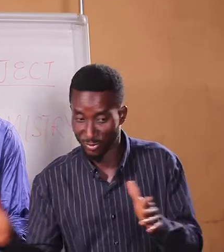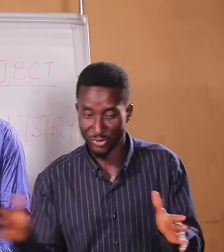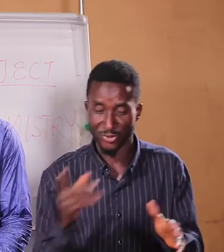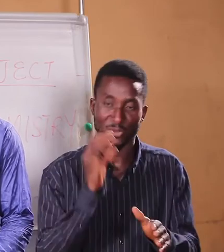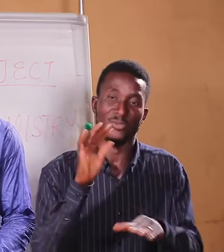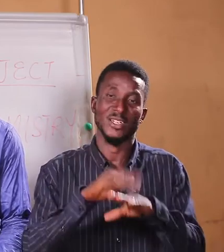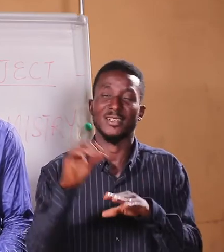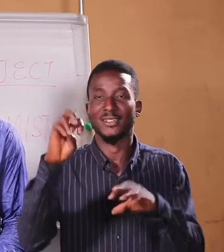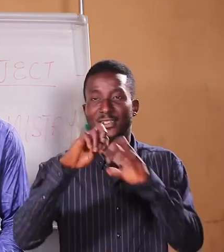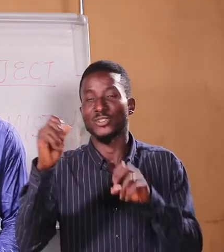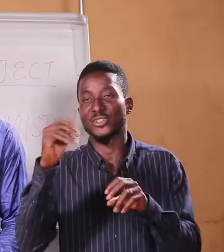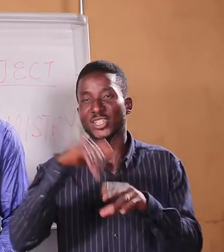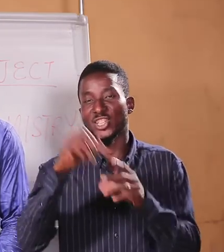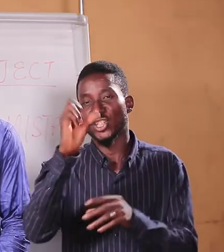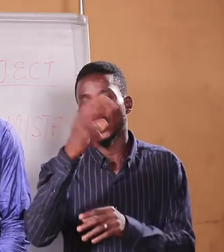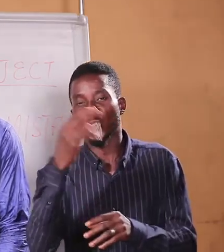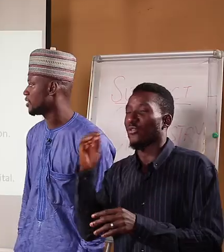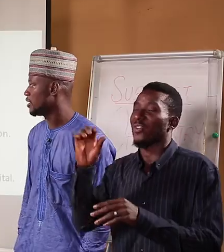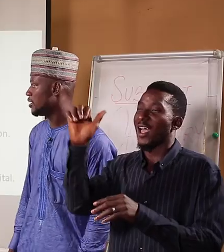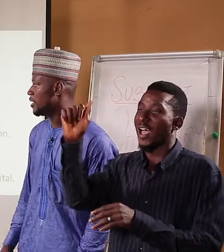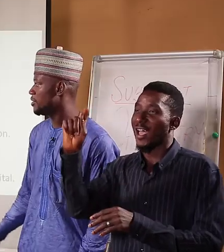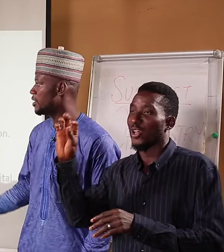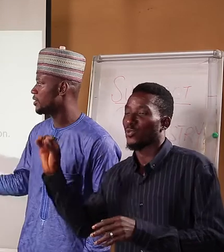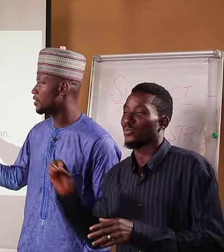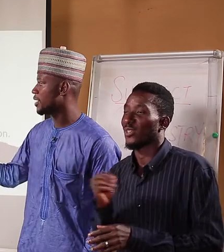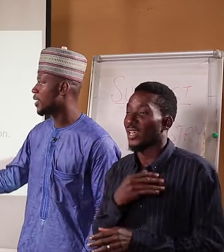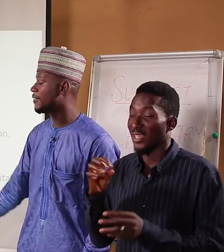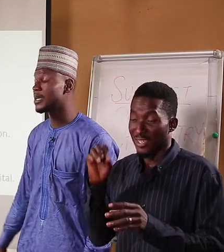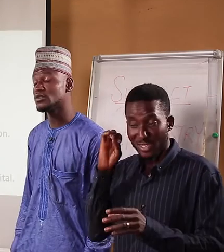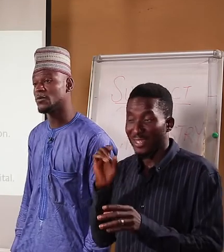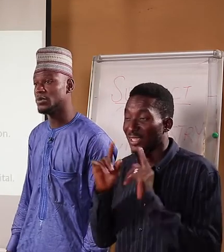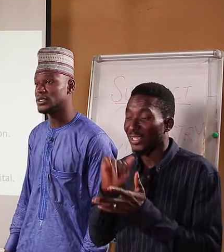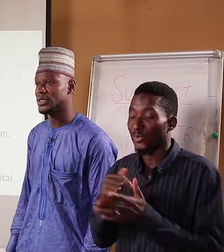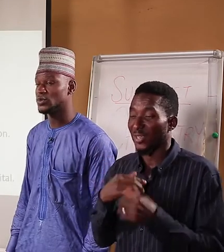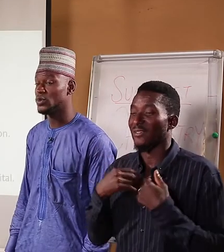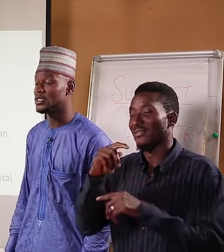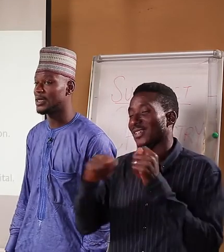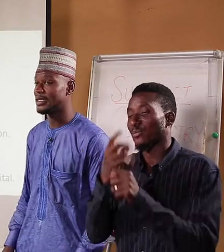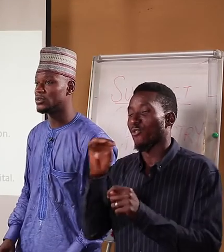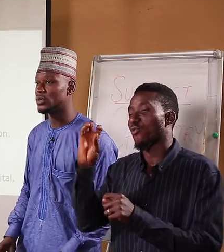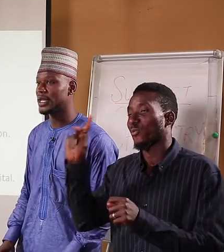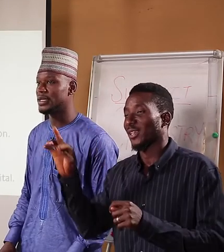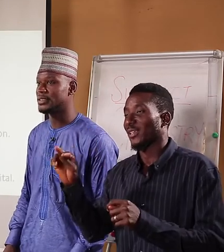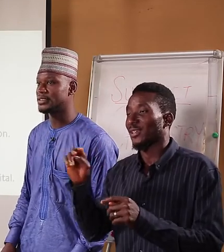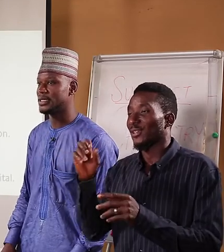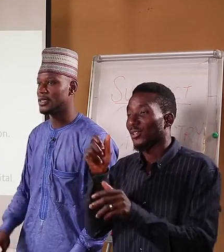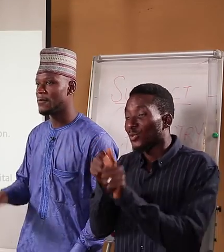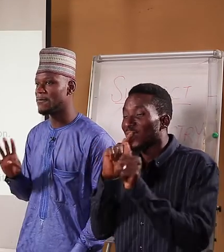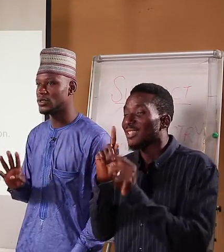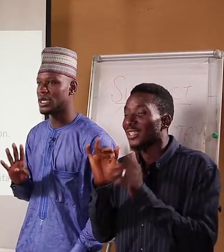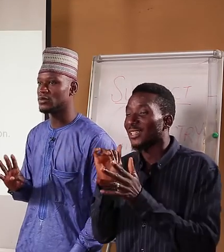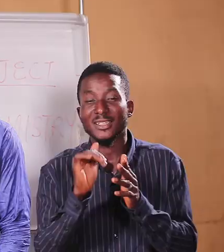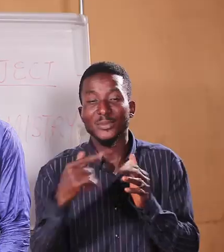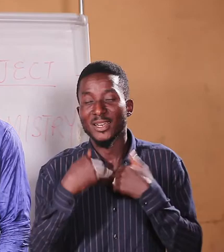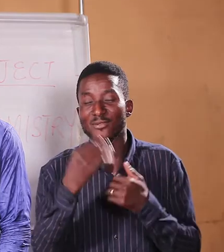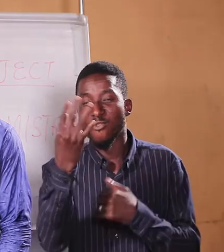of electrons in the shells of an atom. Then he made mention that we have types of orbitals, which he categorically states